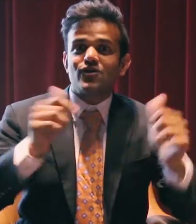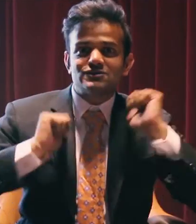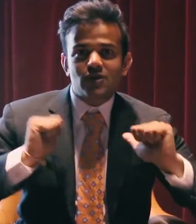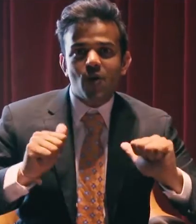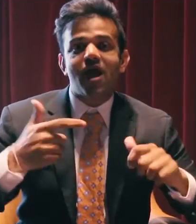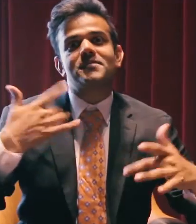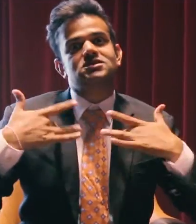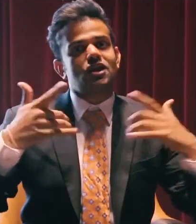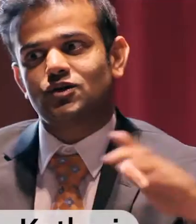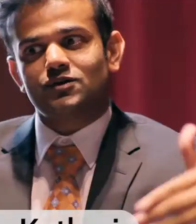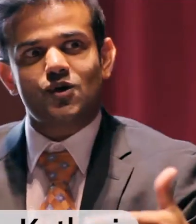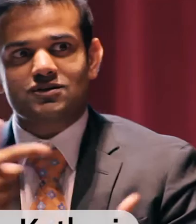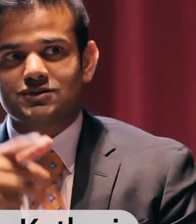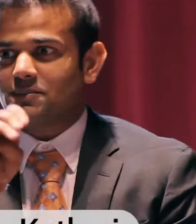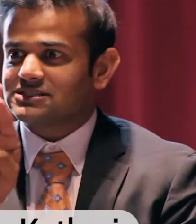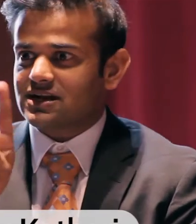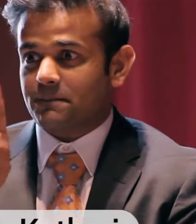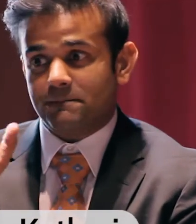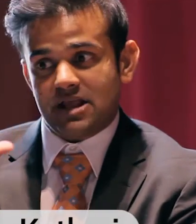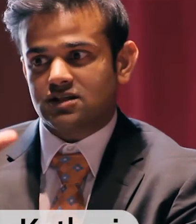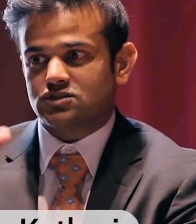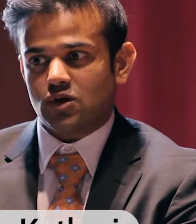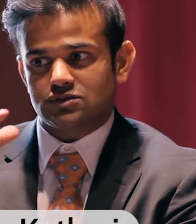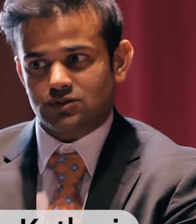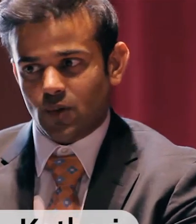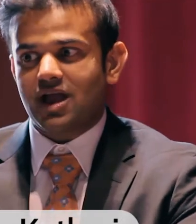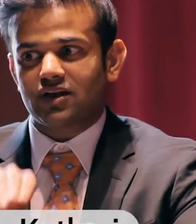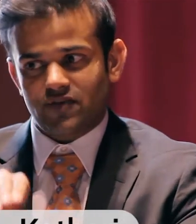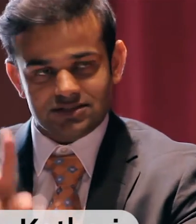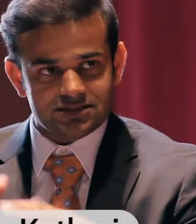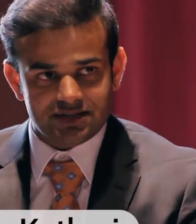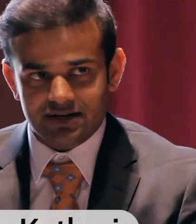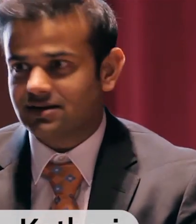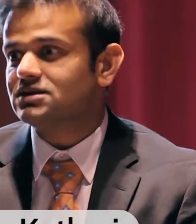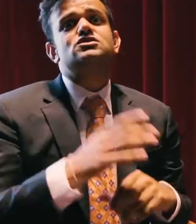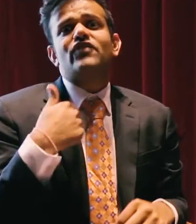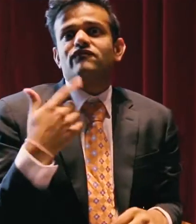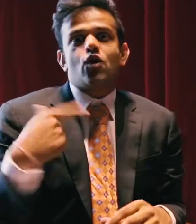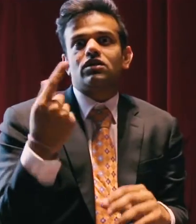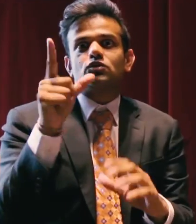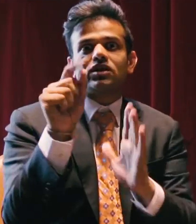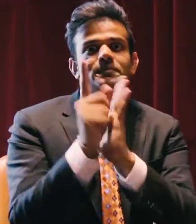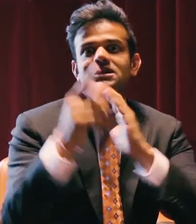Welcome to the 20-Minute Talk Show. So excited to introduce Bill Giorgio.